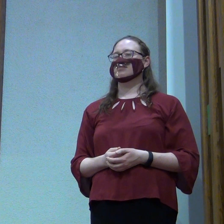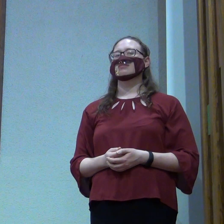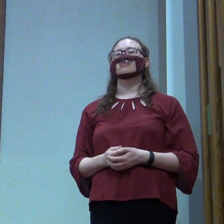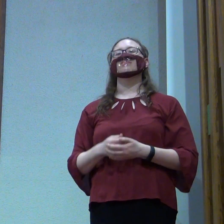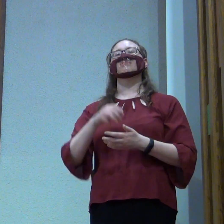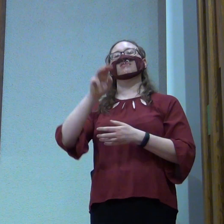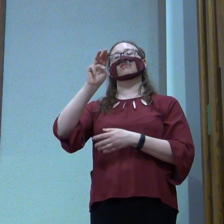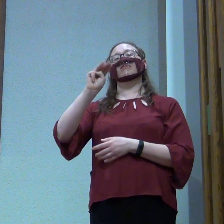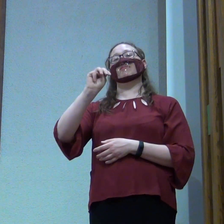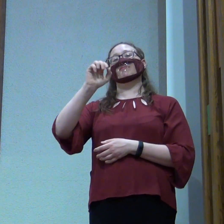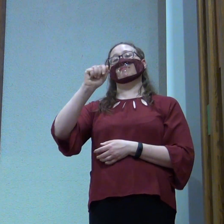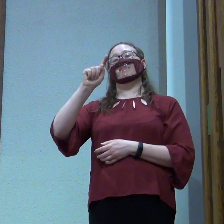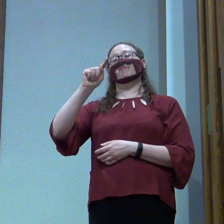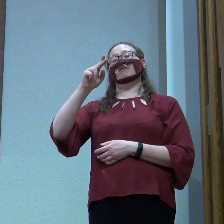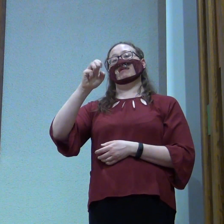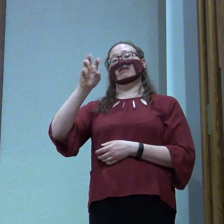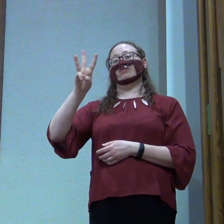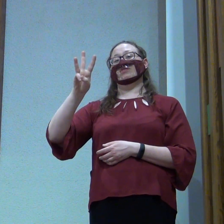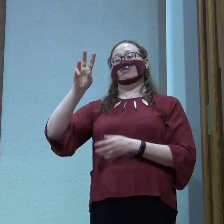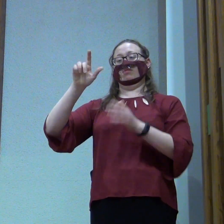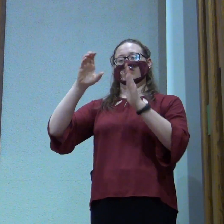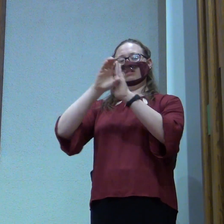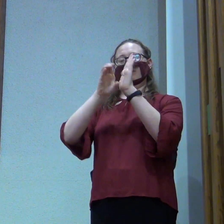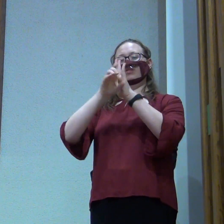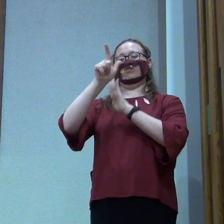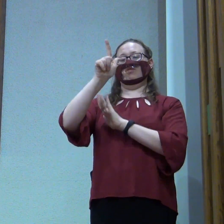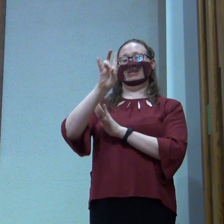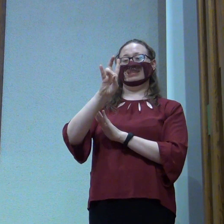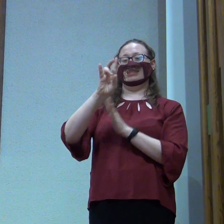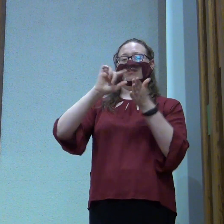Matthew 27, 26 through